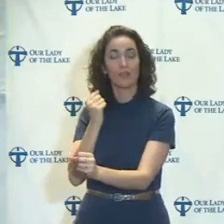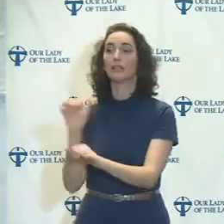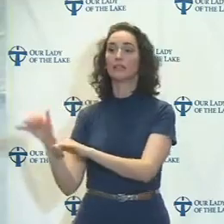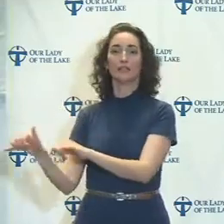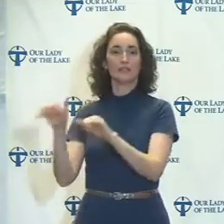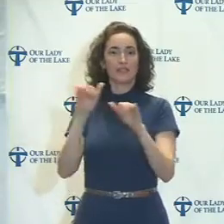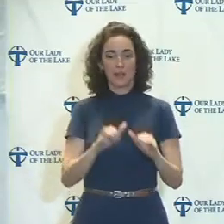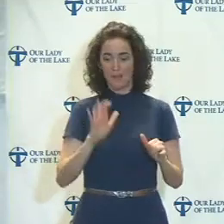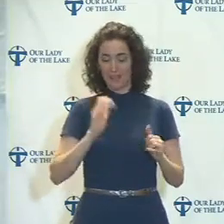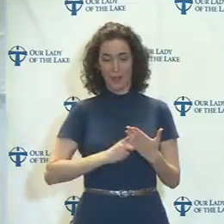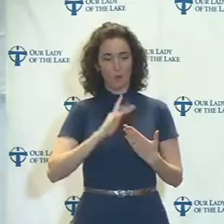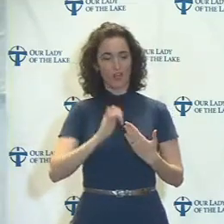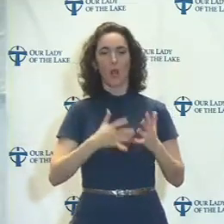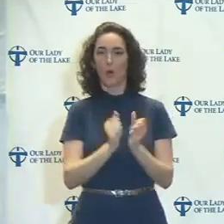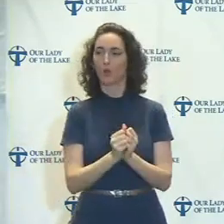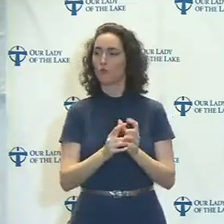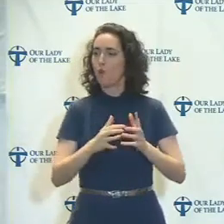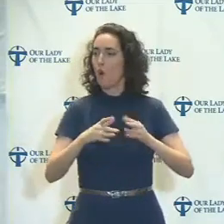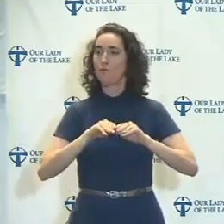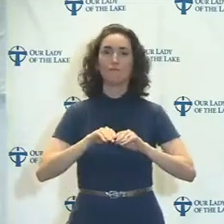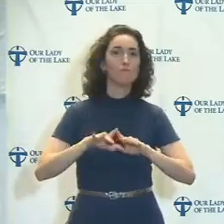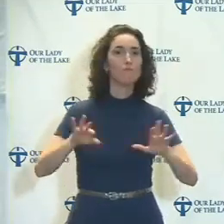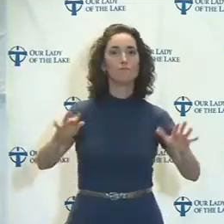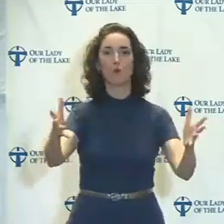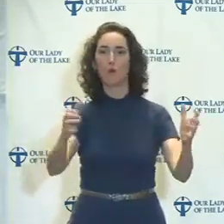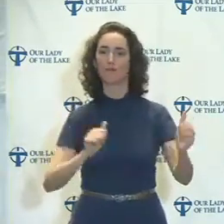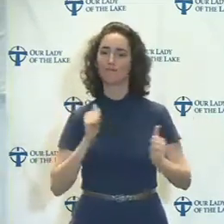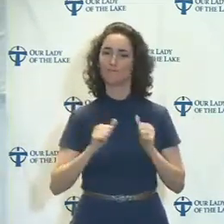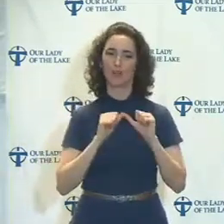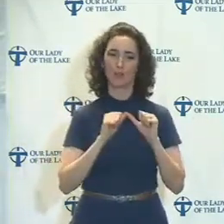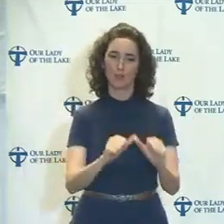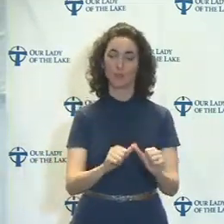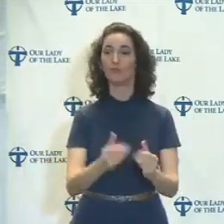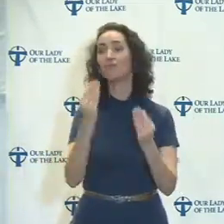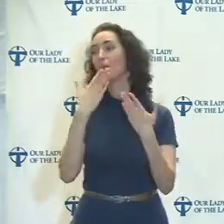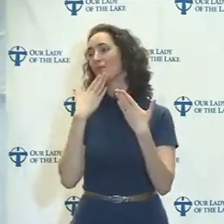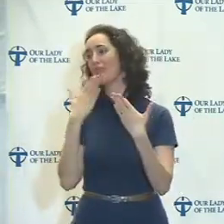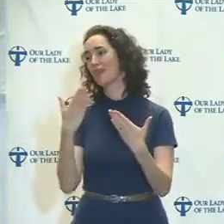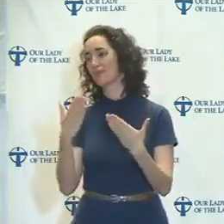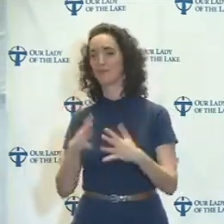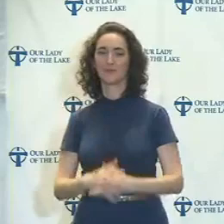vaccination project to as far as we can take it. So thank you very much.